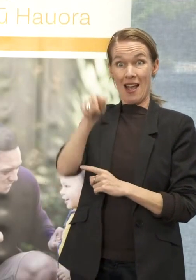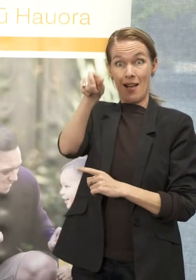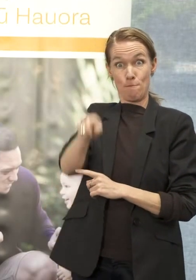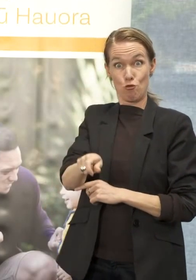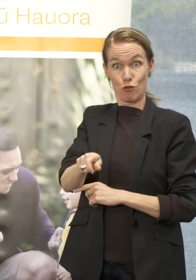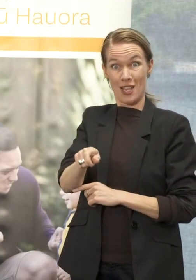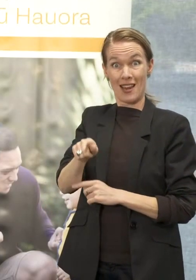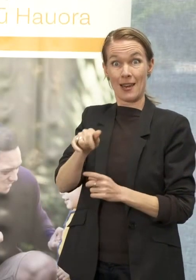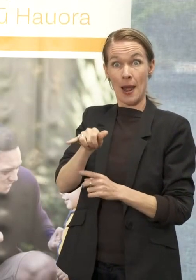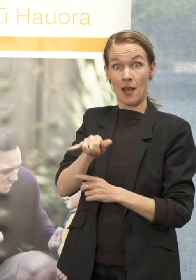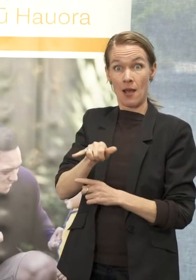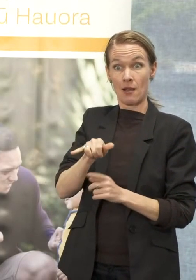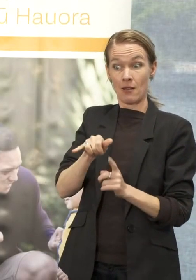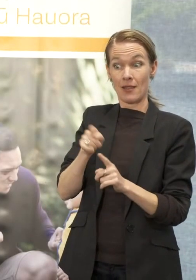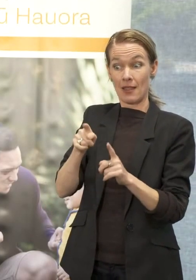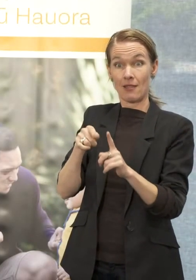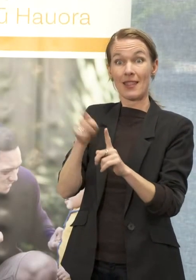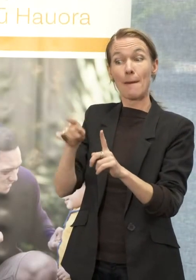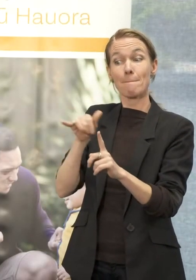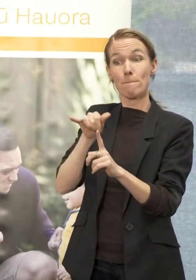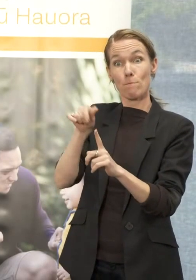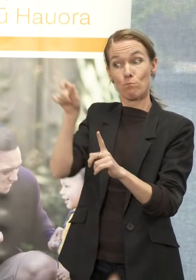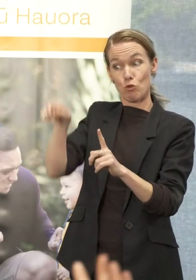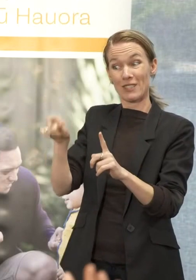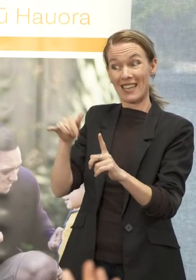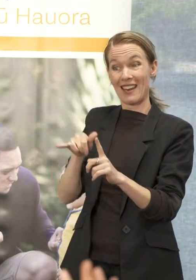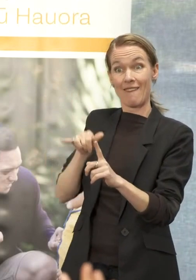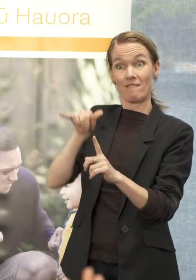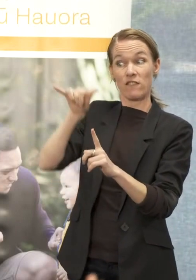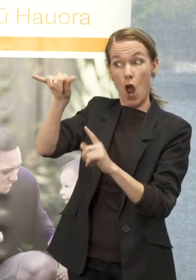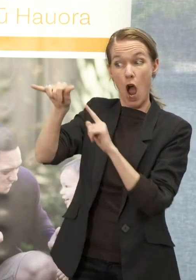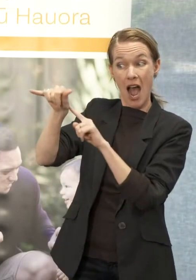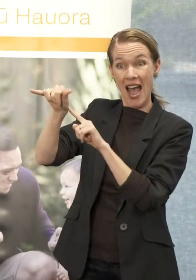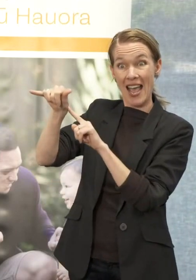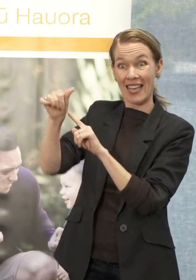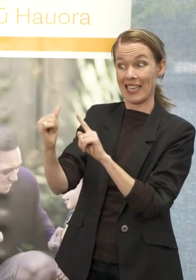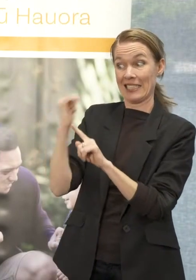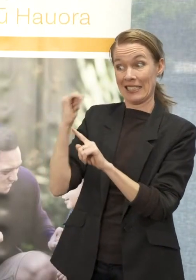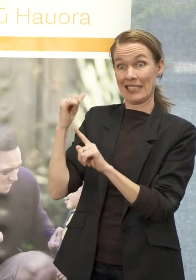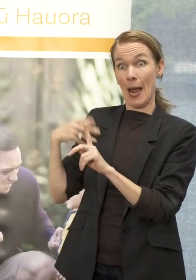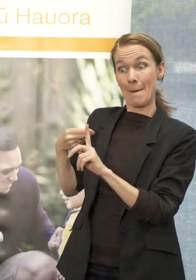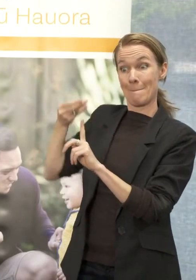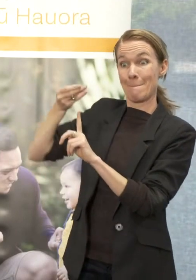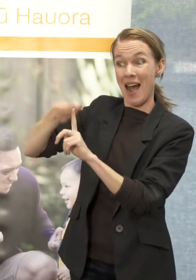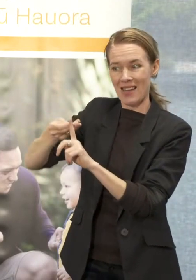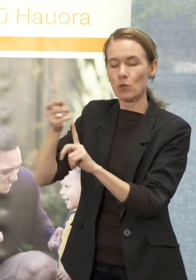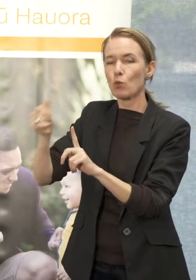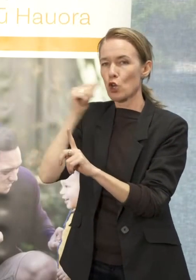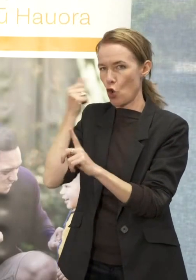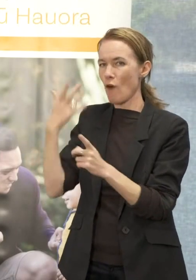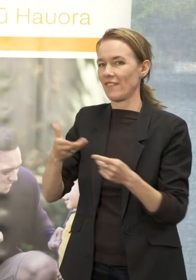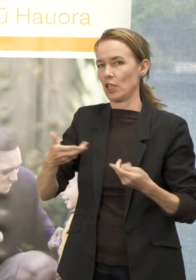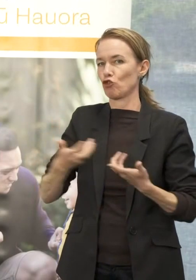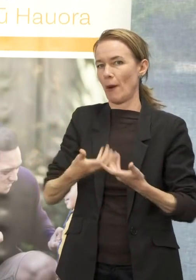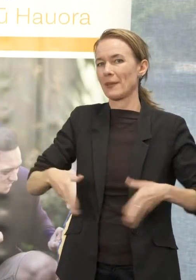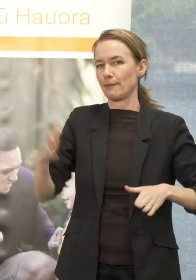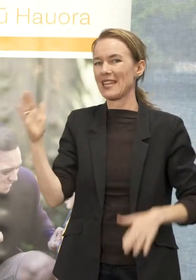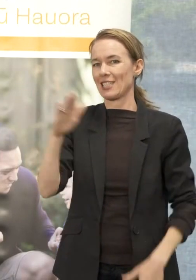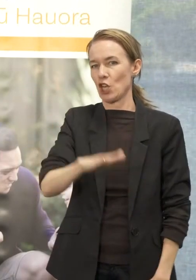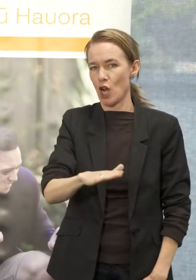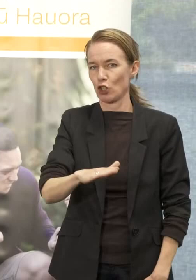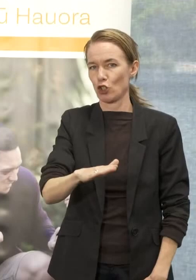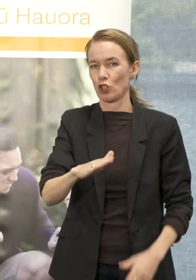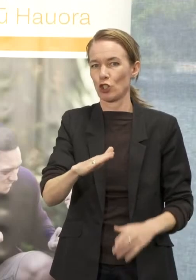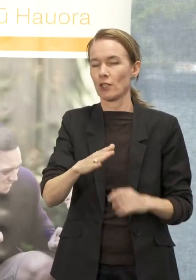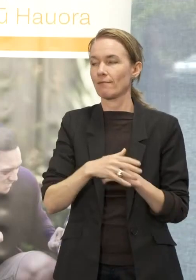bin after the other case had touched the bin. They were just both using the bin during that period. Yeah. Multiple times. Can you give some commentary as to whether